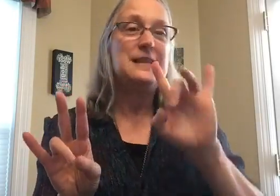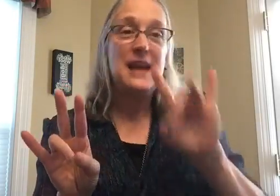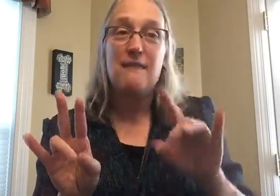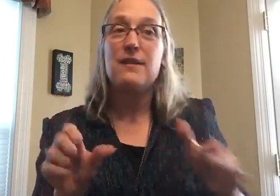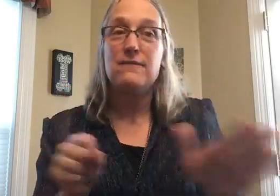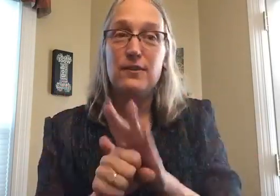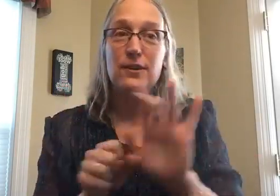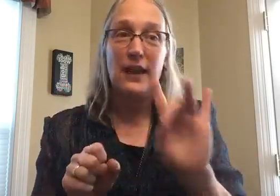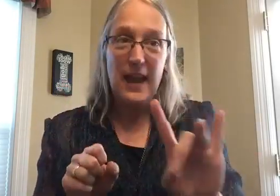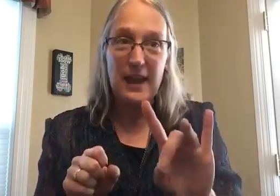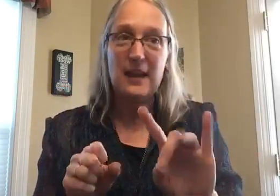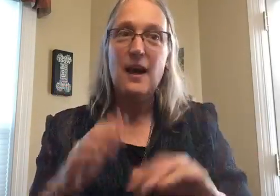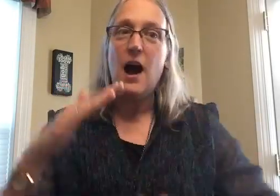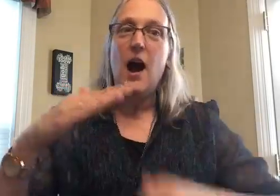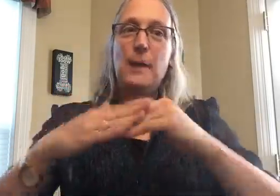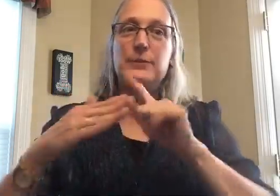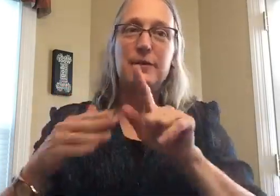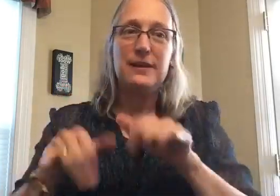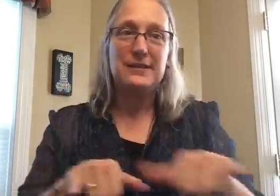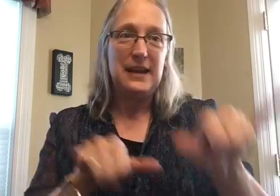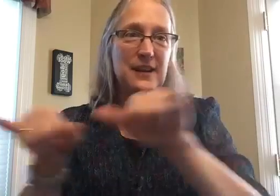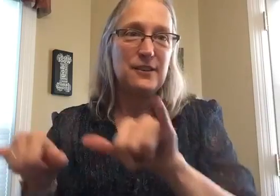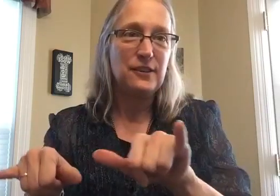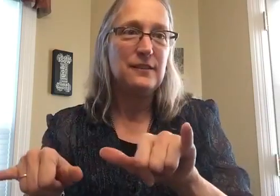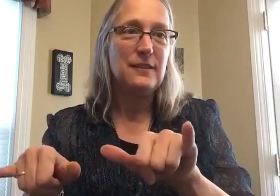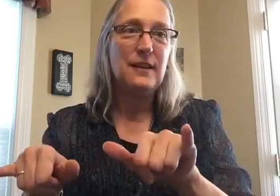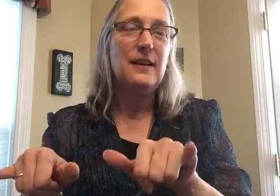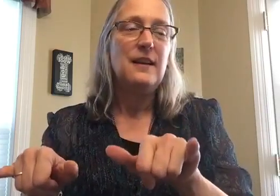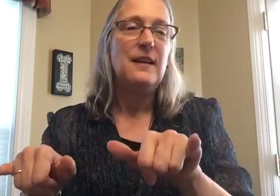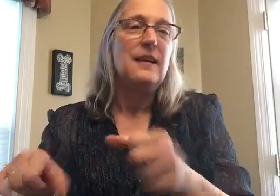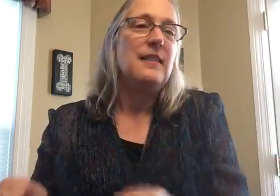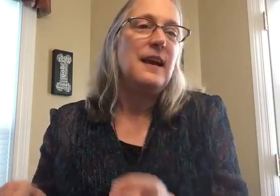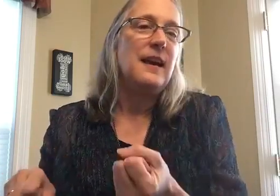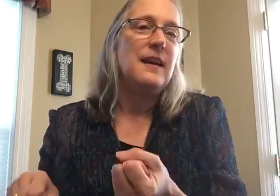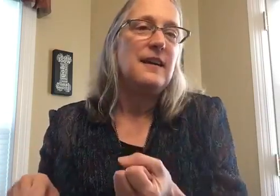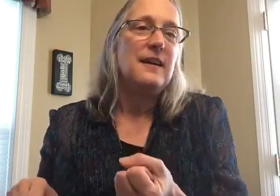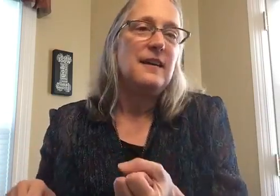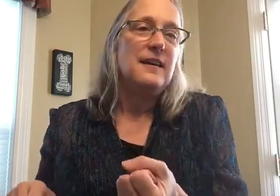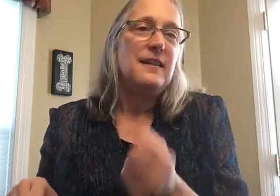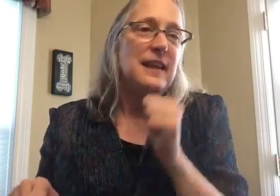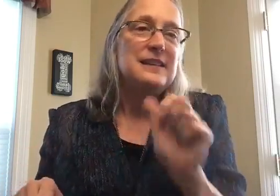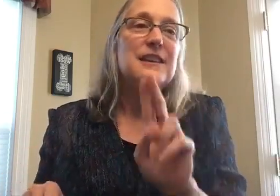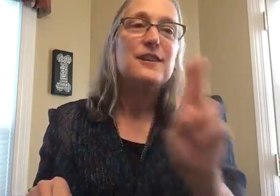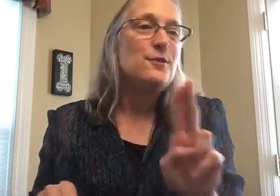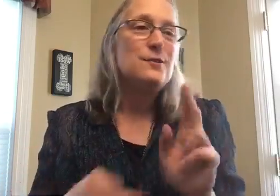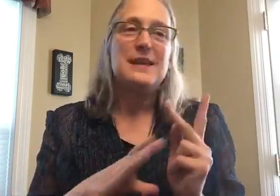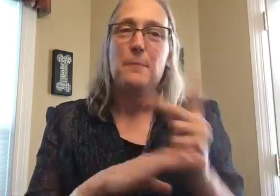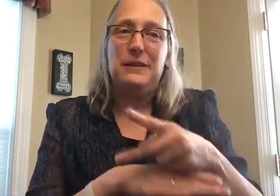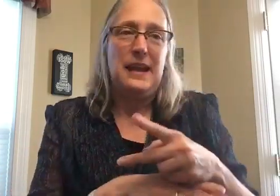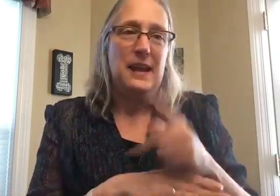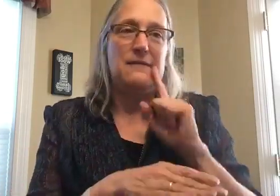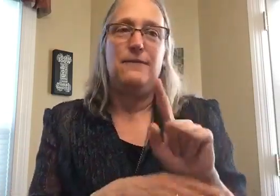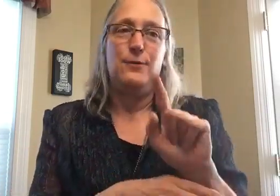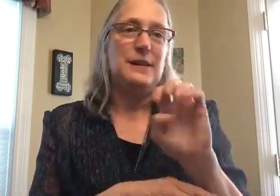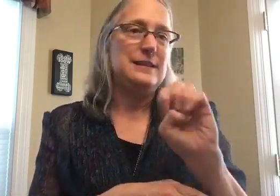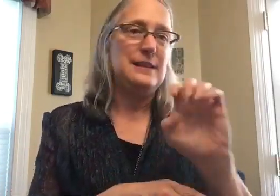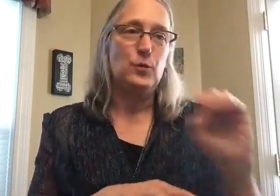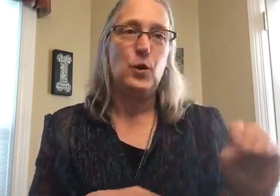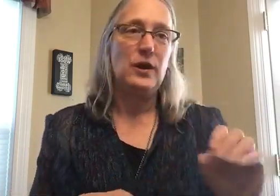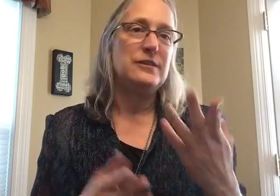have the full 8 up to their standard, they didn't use that plant for essential oils. They may